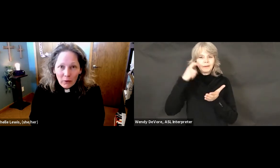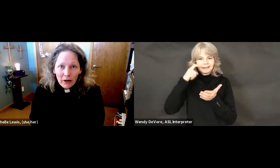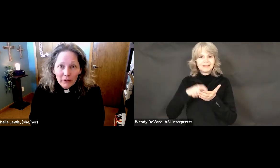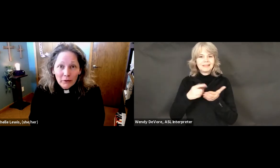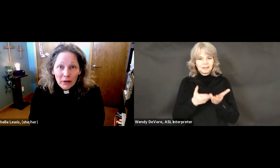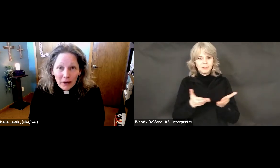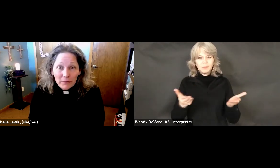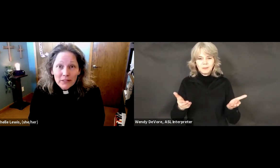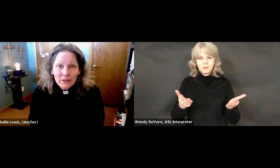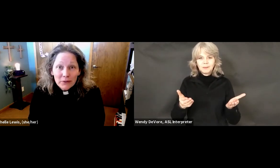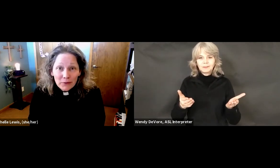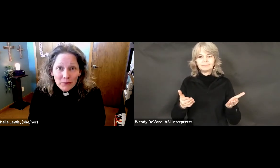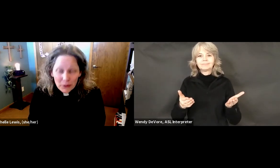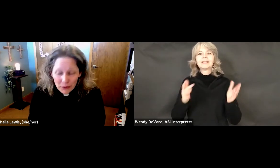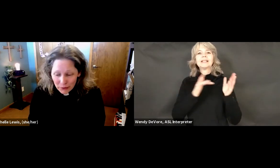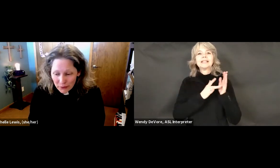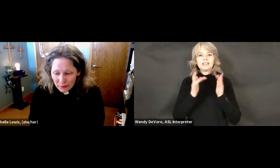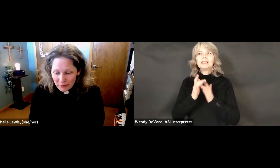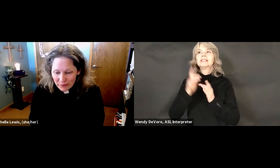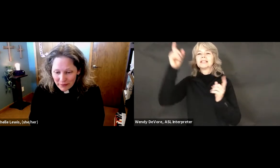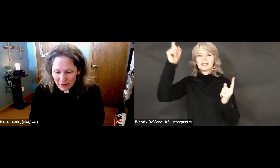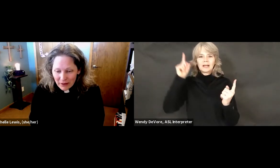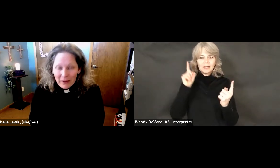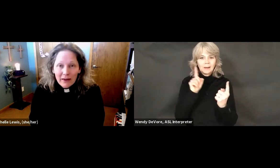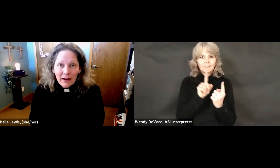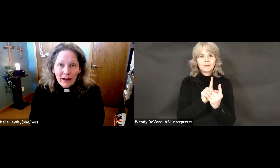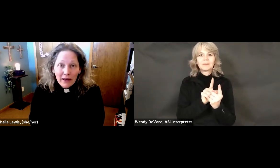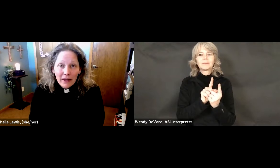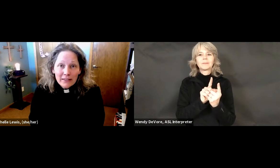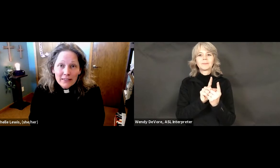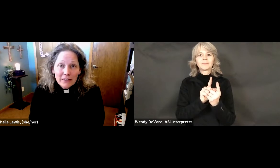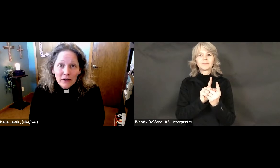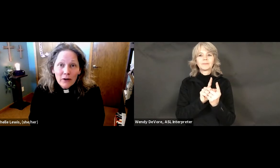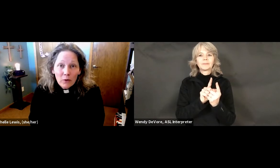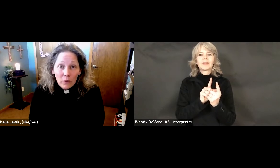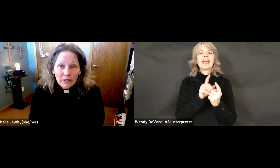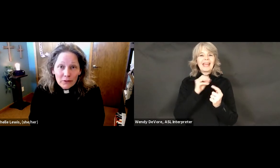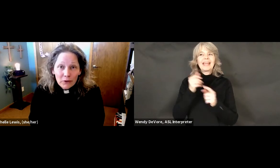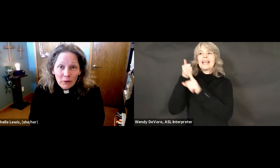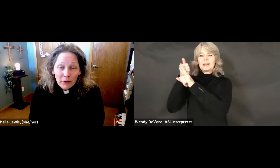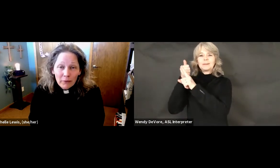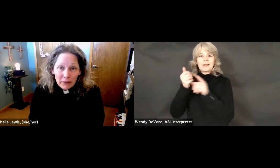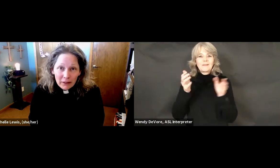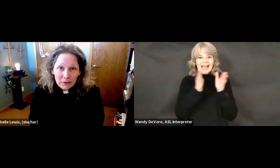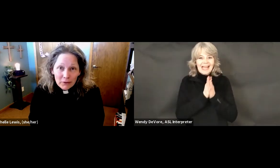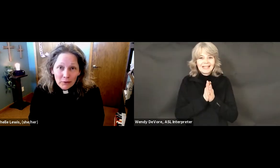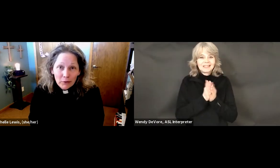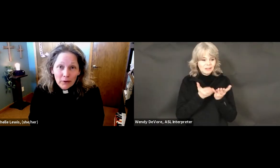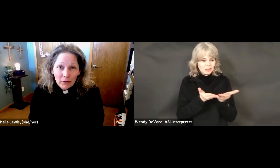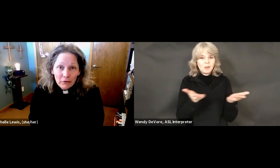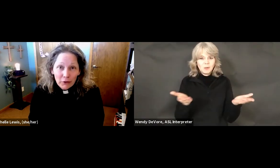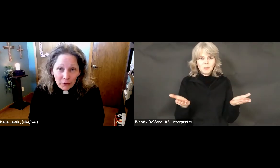the one who comes to you and asks, "What do you want me to